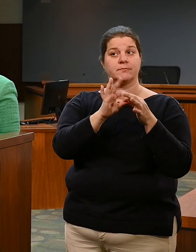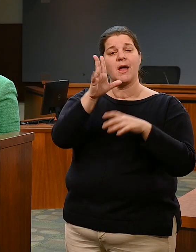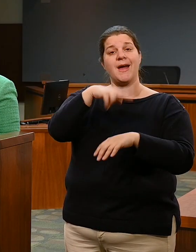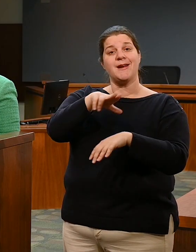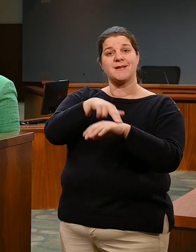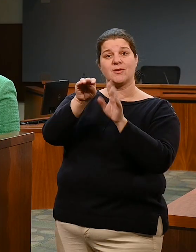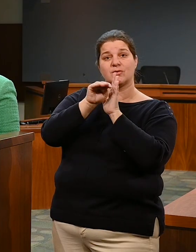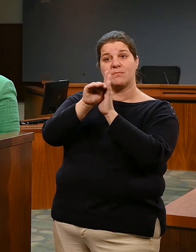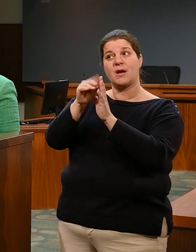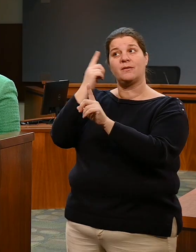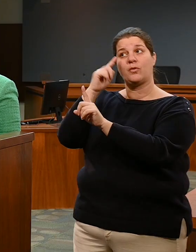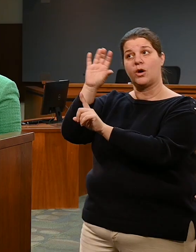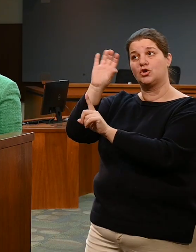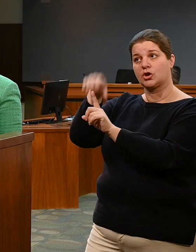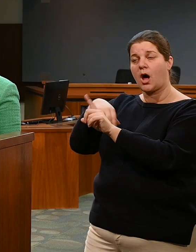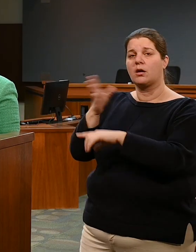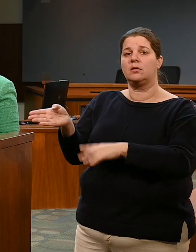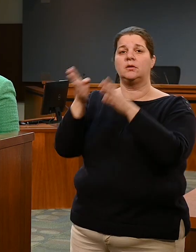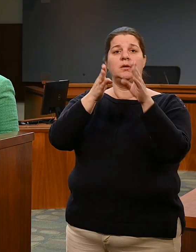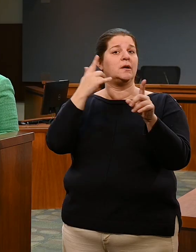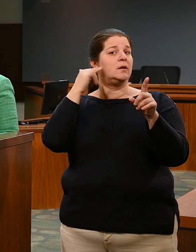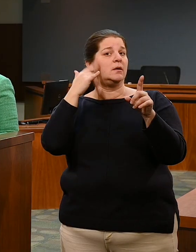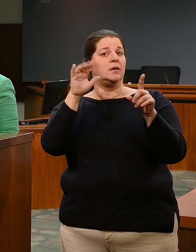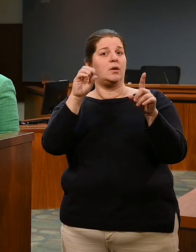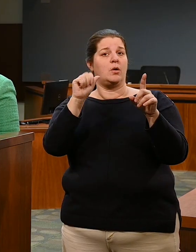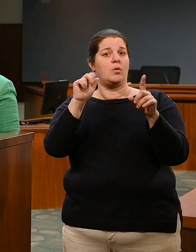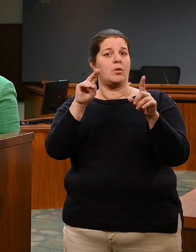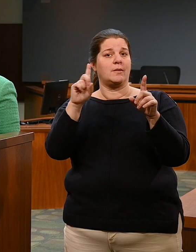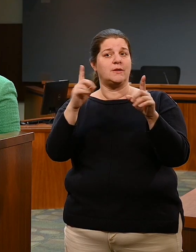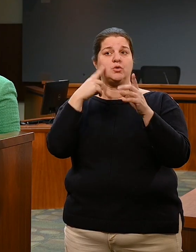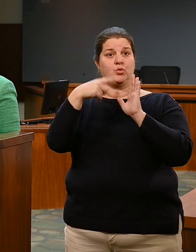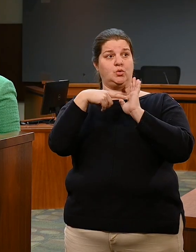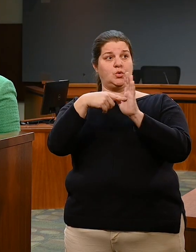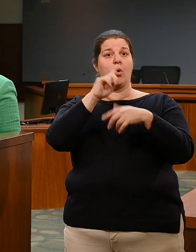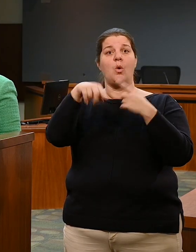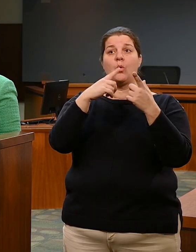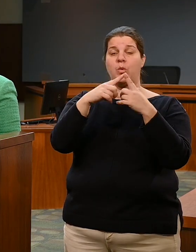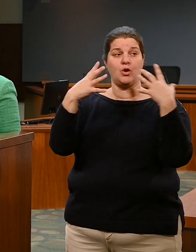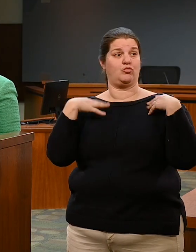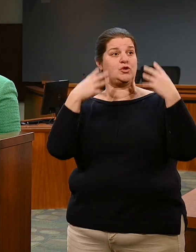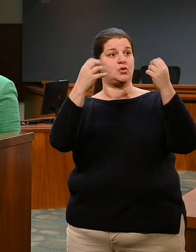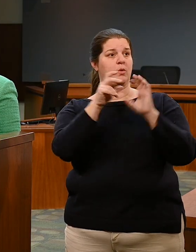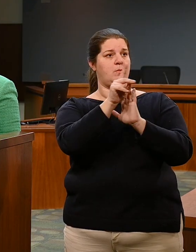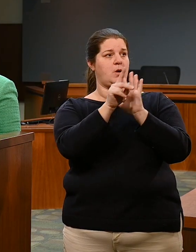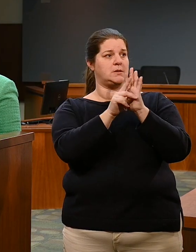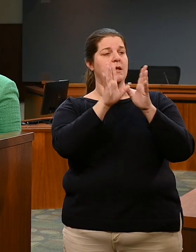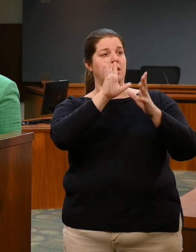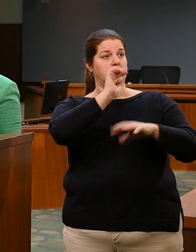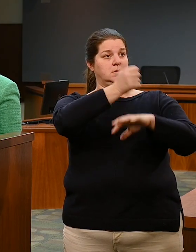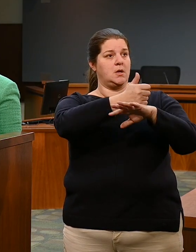in Oakland and Chicago demonstrate that when restorative approaches are institutionalized with policy